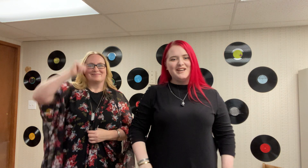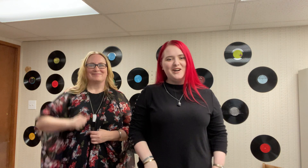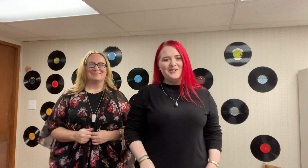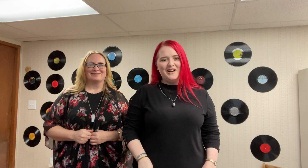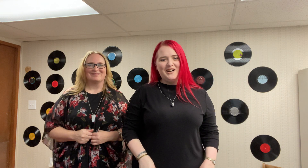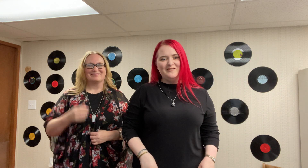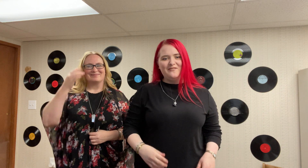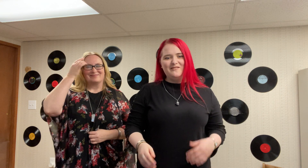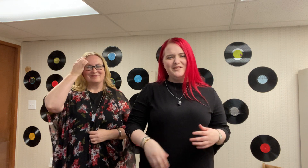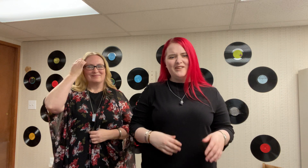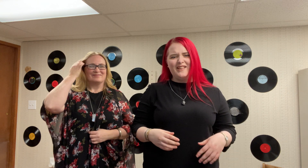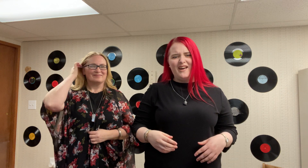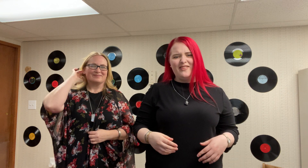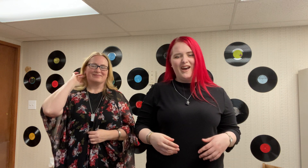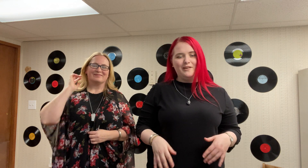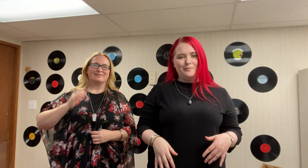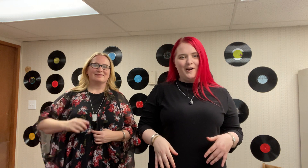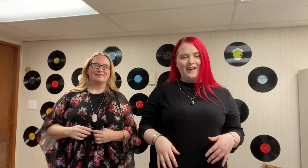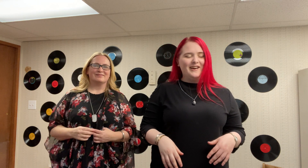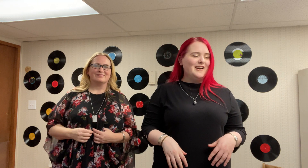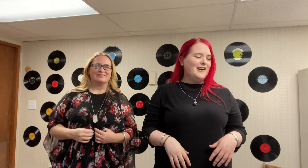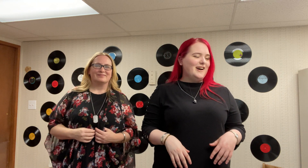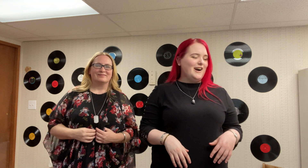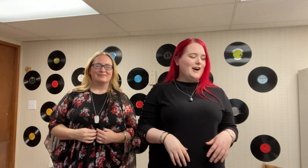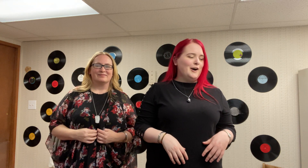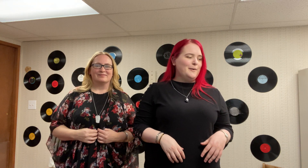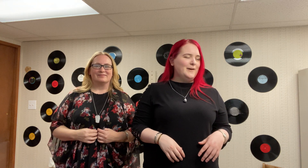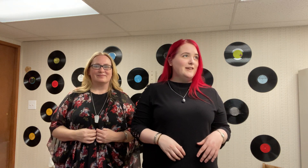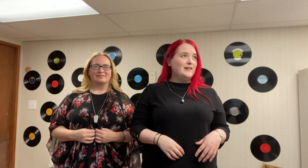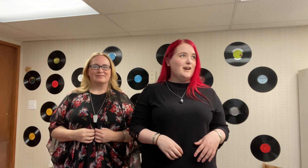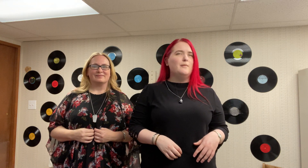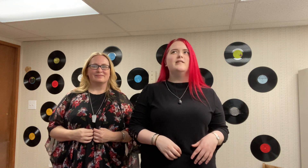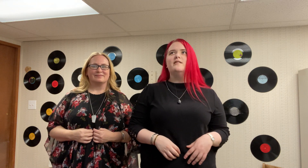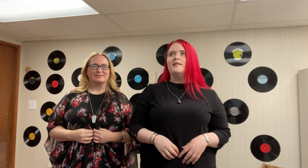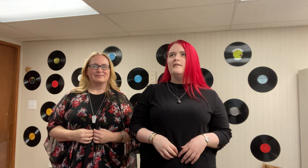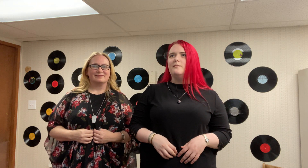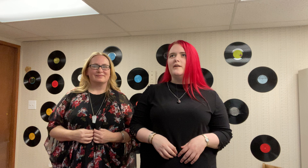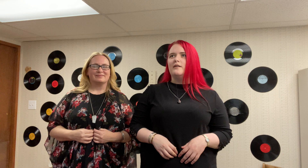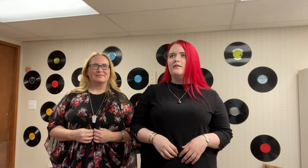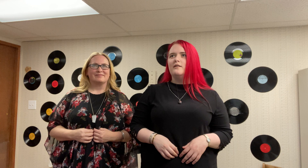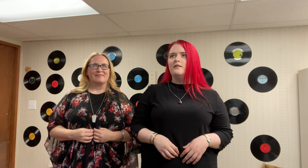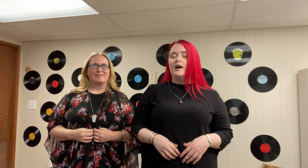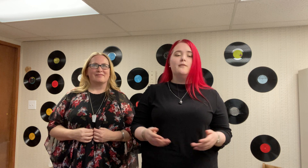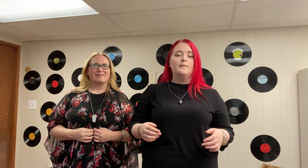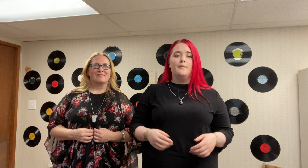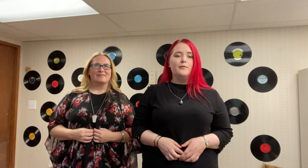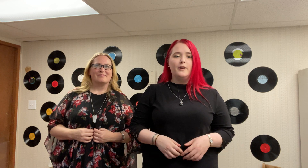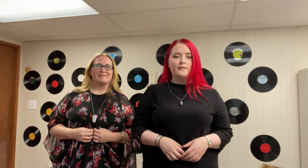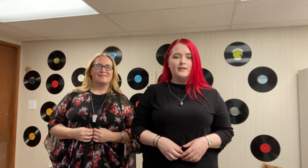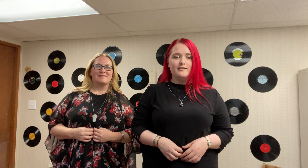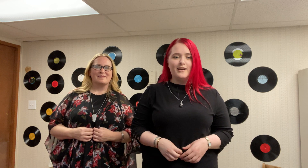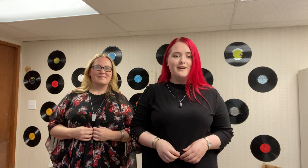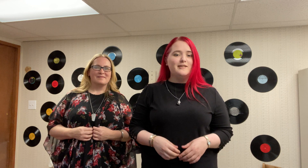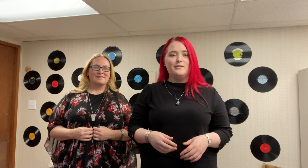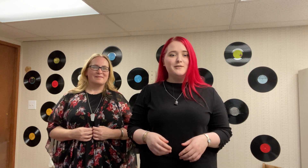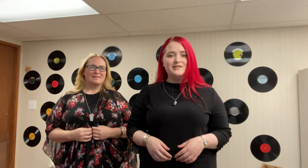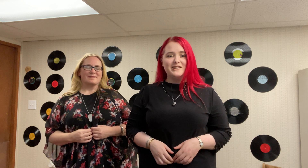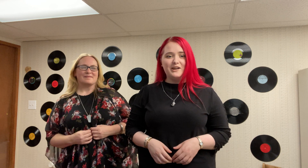So if I'm doing that, that is why. I was going to say something. I don't remember what I was going to say. So we're just going to go